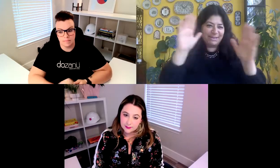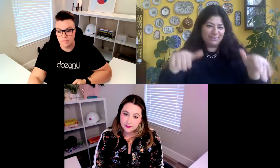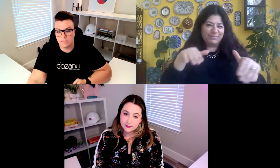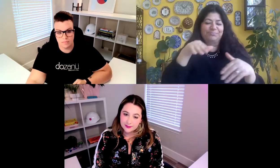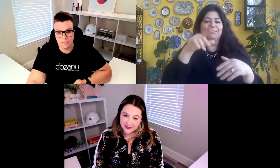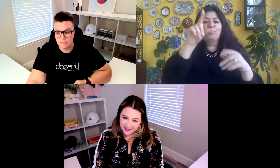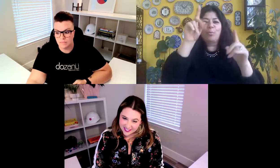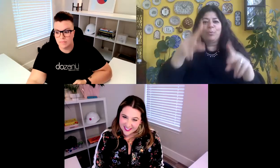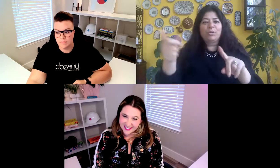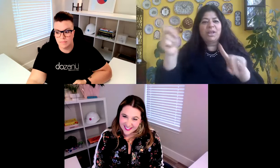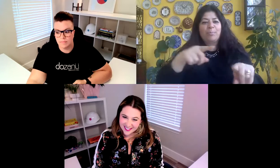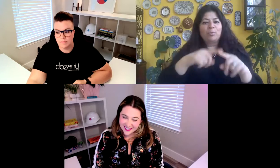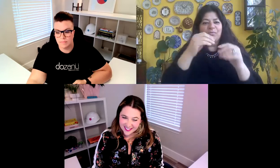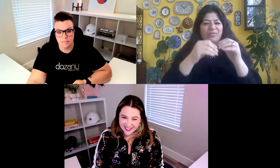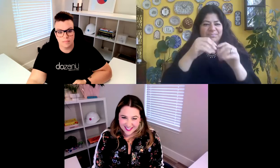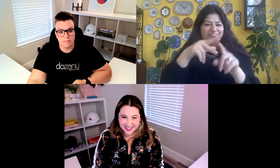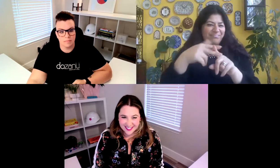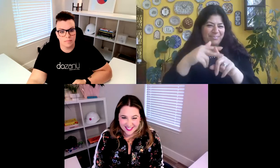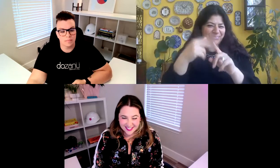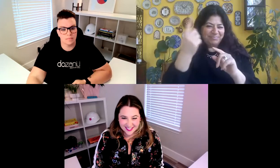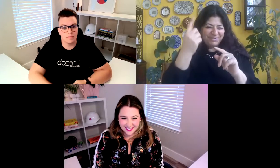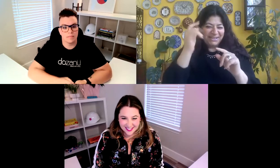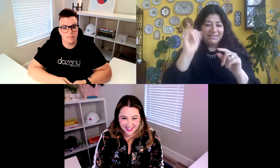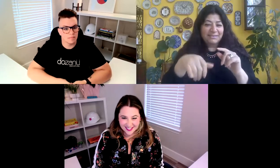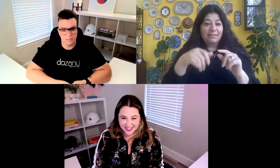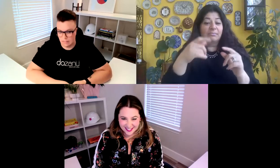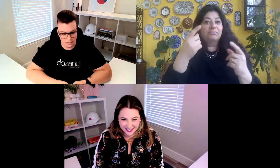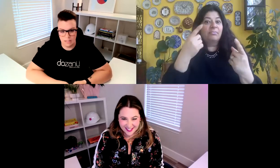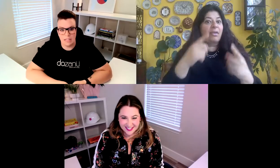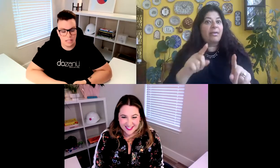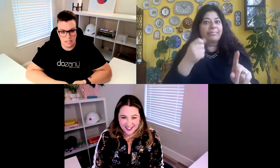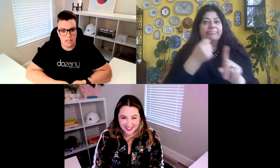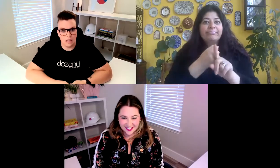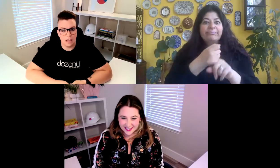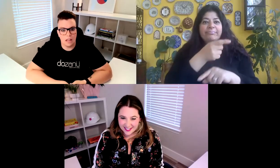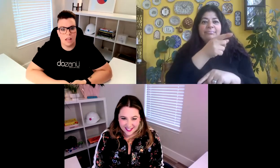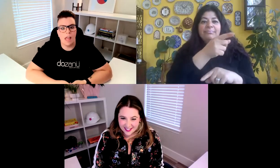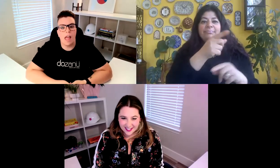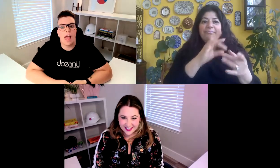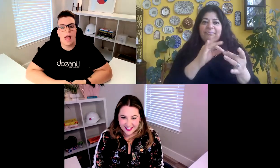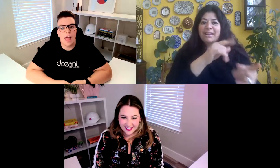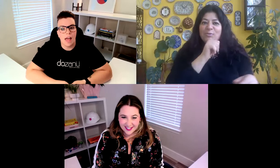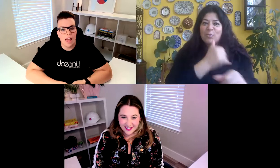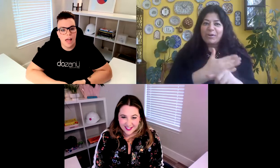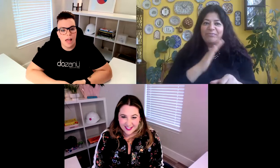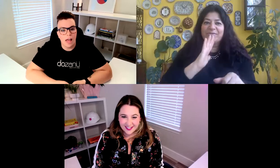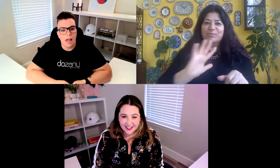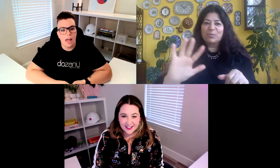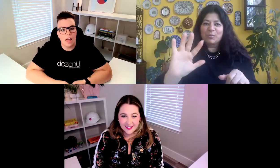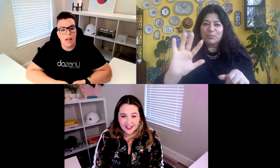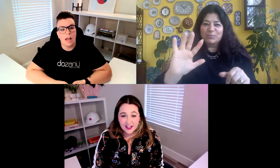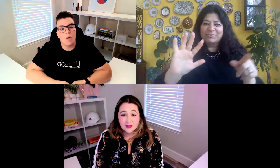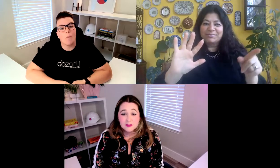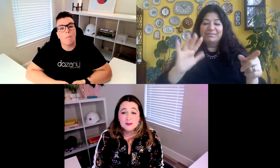time that I was actually visiting at my in-law's house, and there was someone who came to fix the plumbing. I don't remember exactly, something was wrong. But what happened